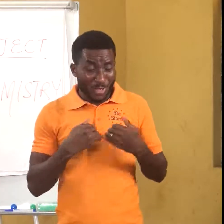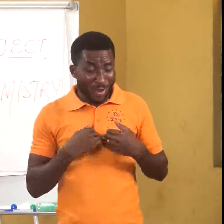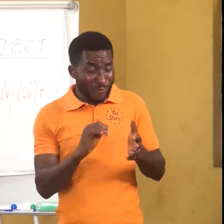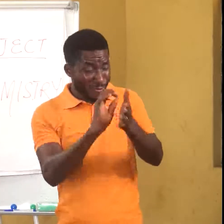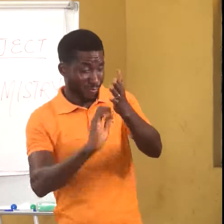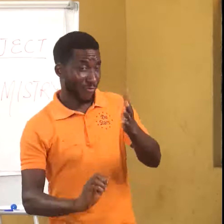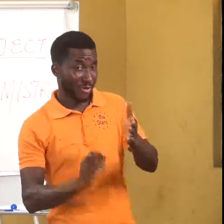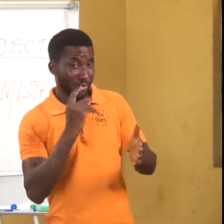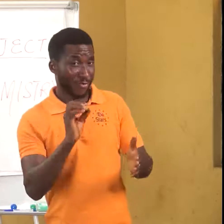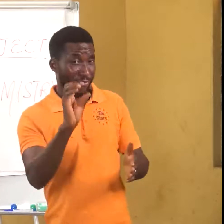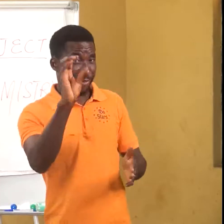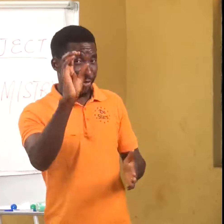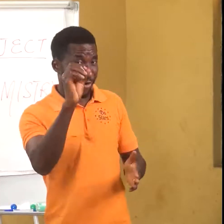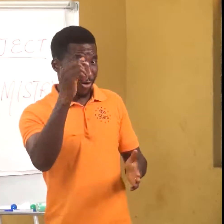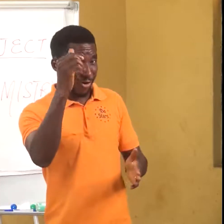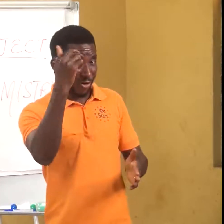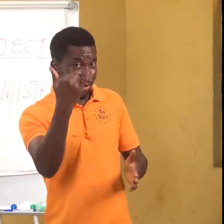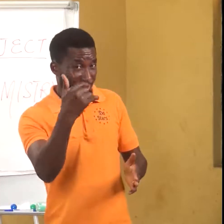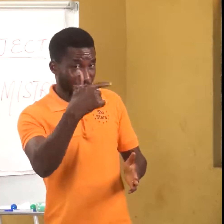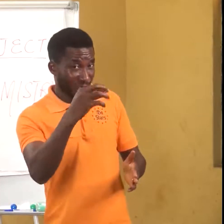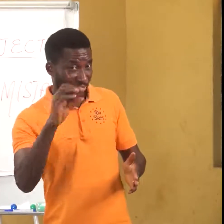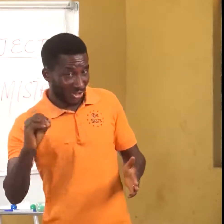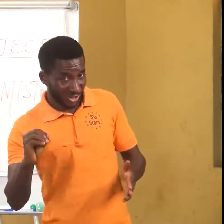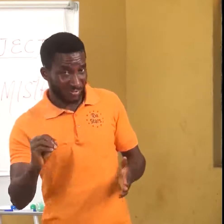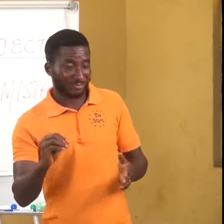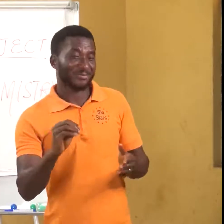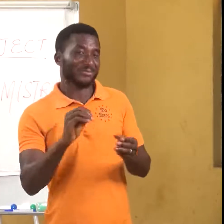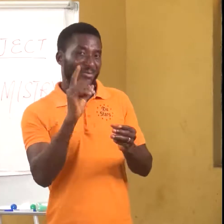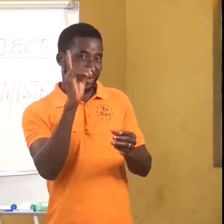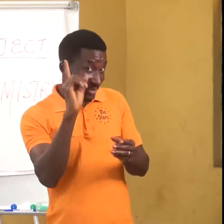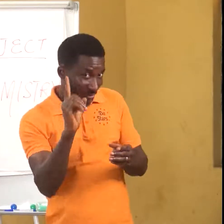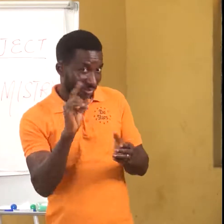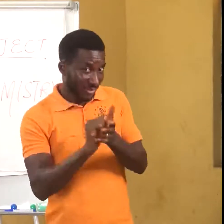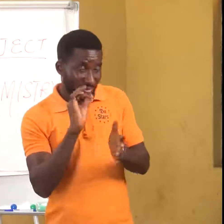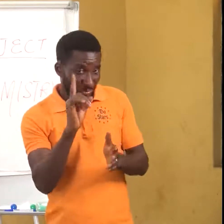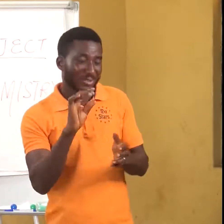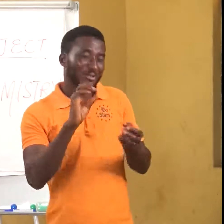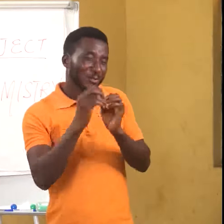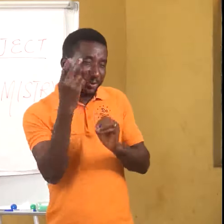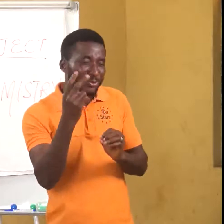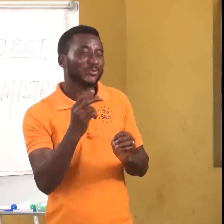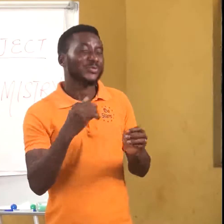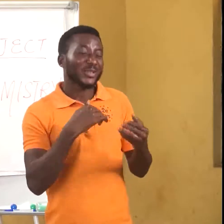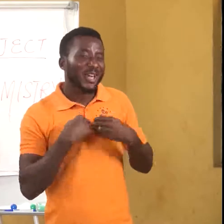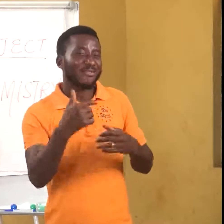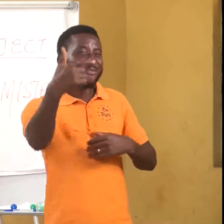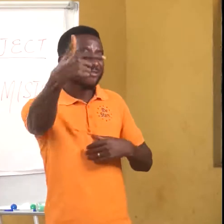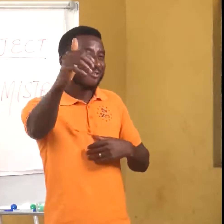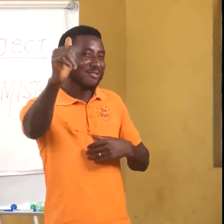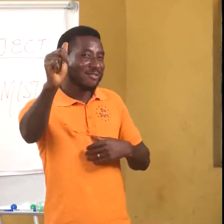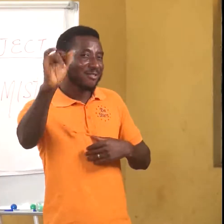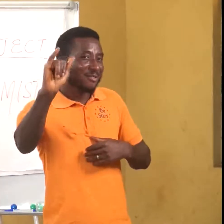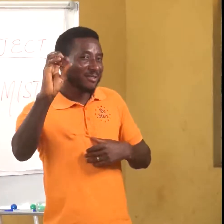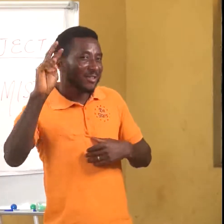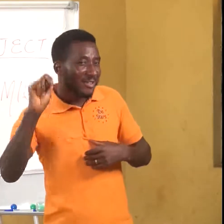hydrogen. 3. Loss of electron. 4. Increase in oxidation number. Then